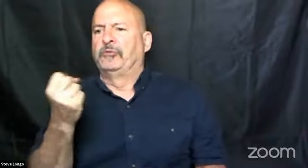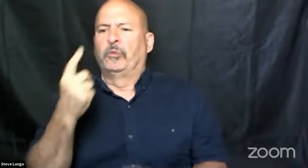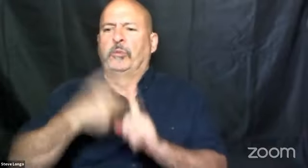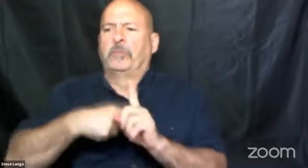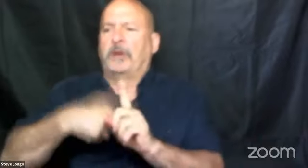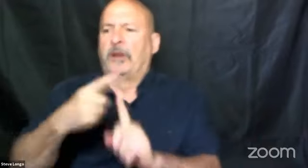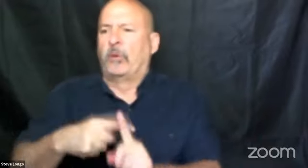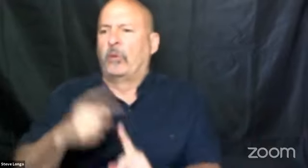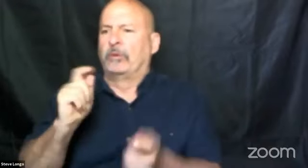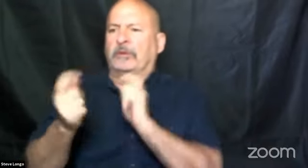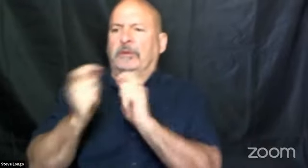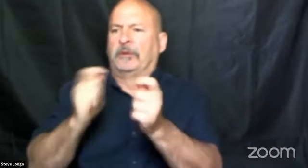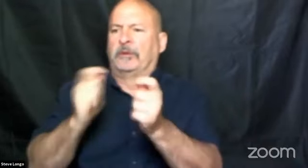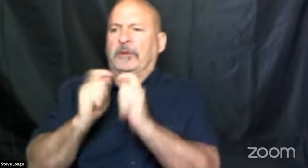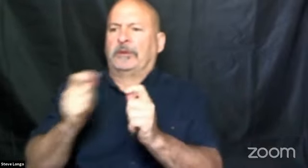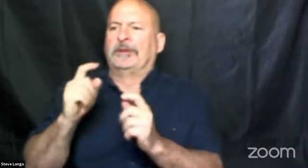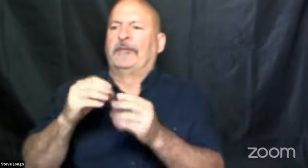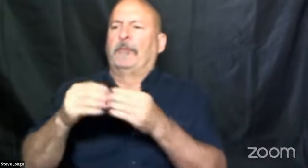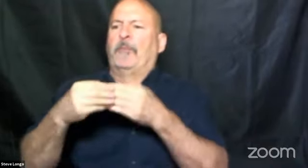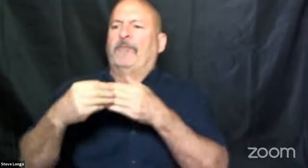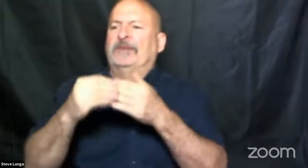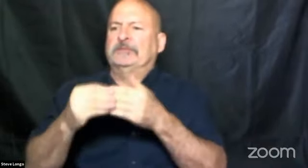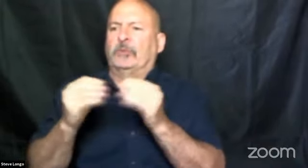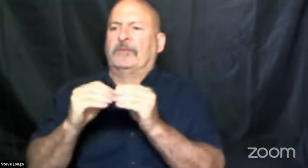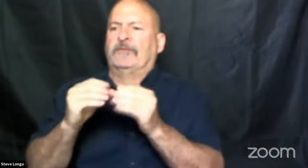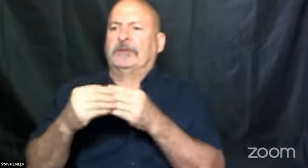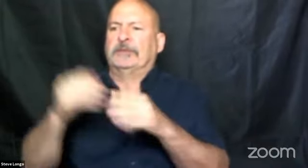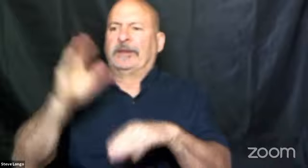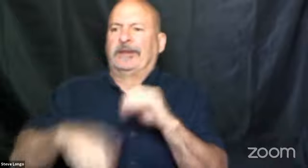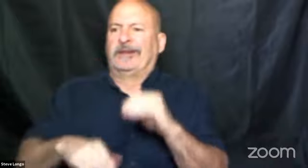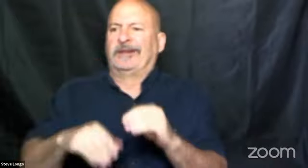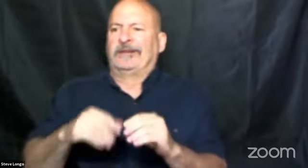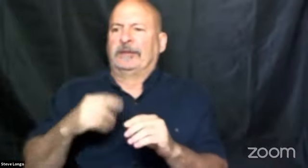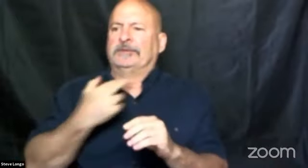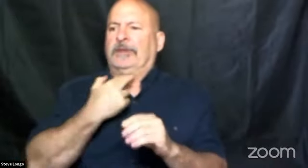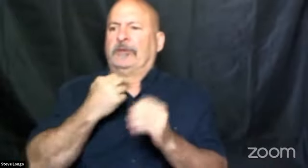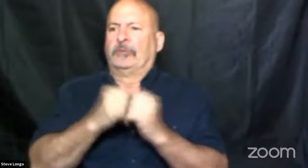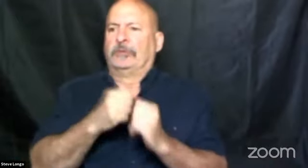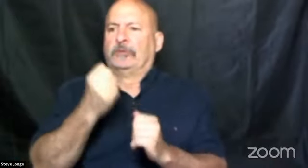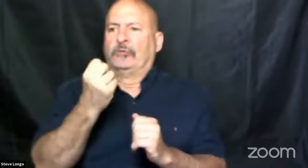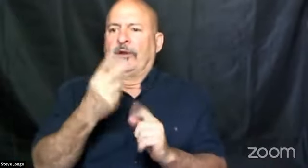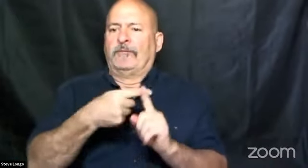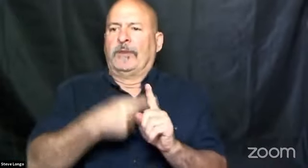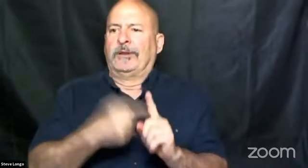serve. I do believe it's 4 years right now, but we are working with a more